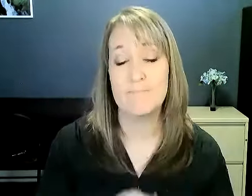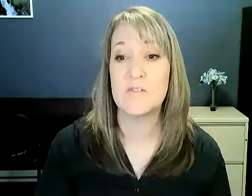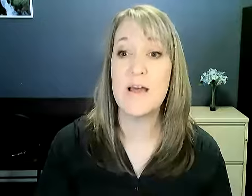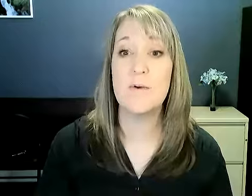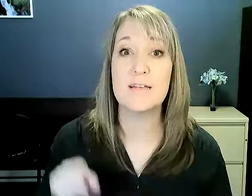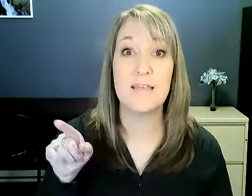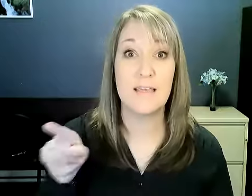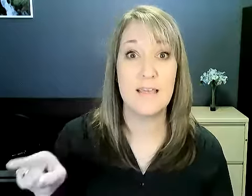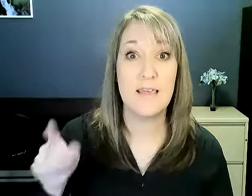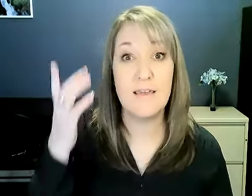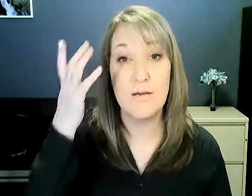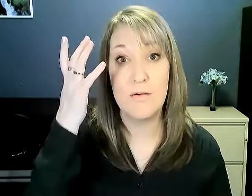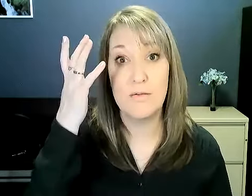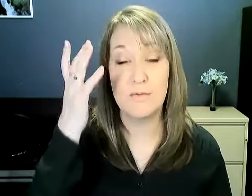So that was he